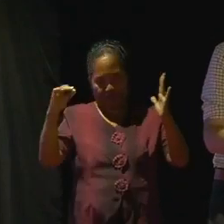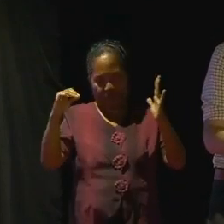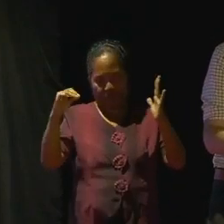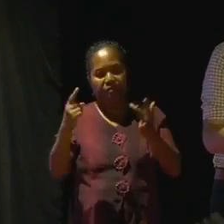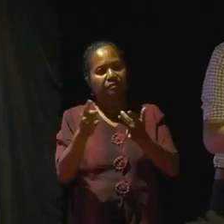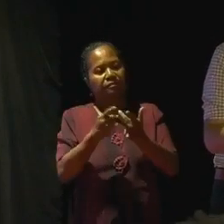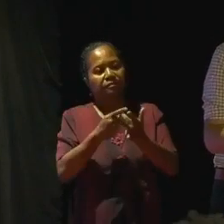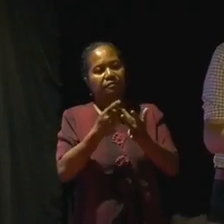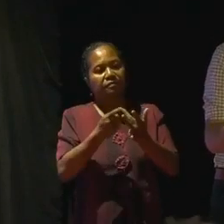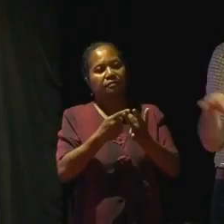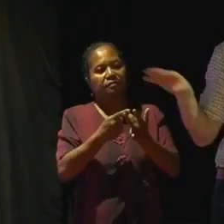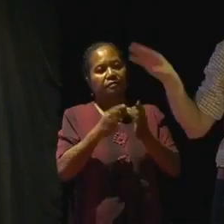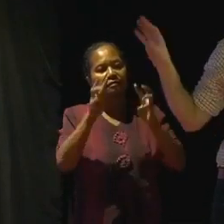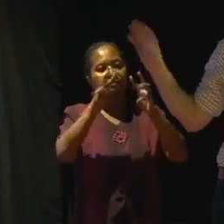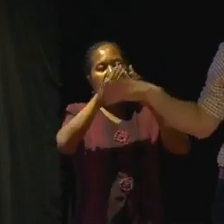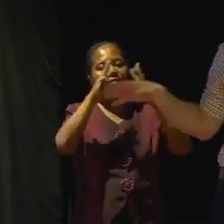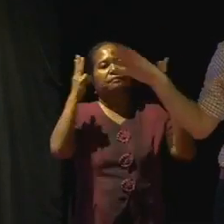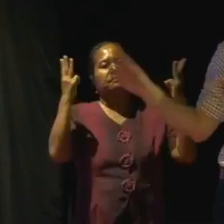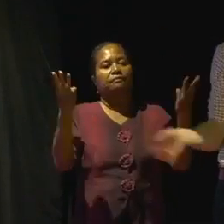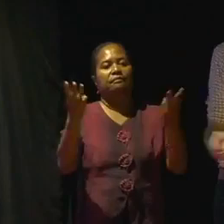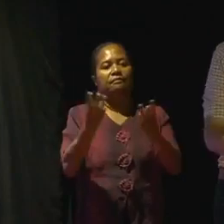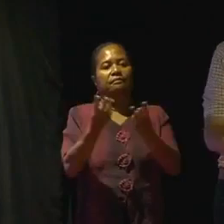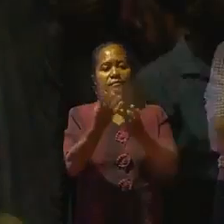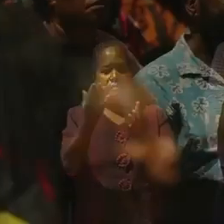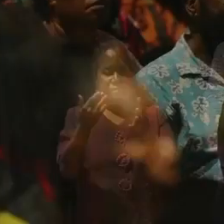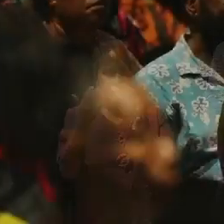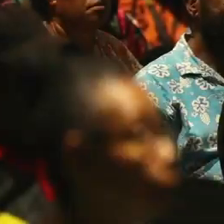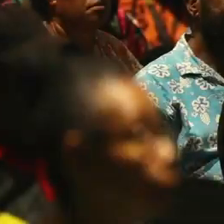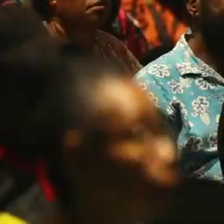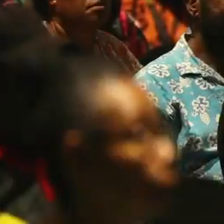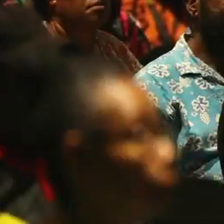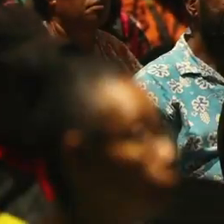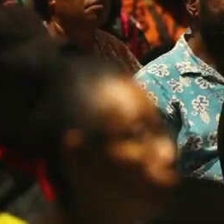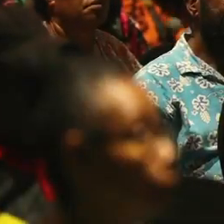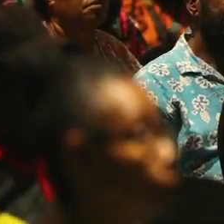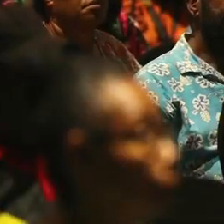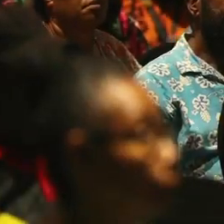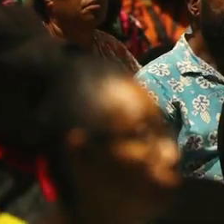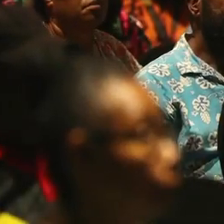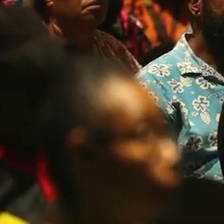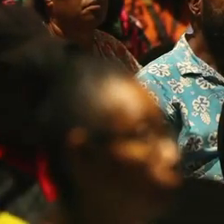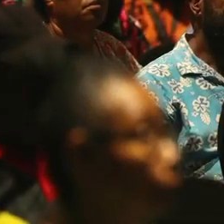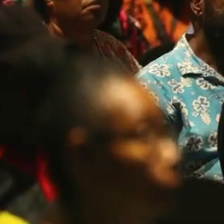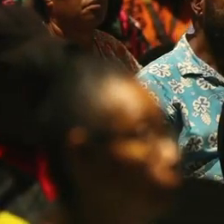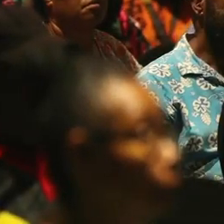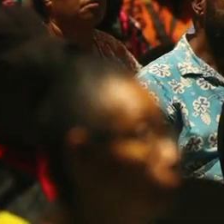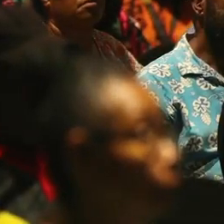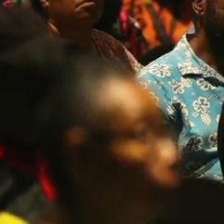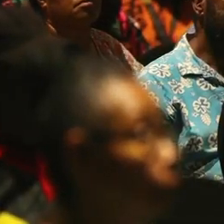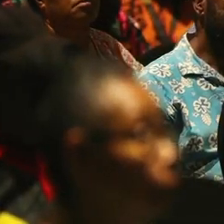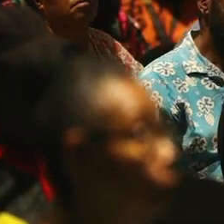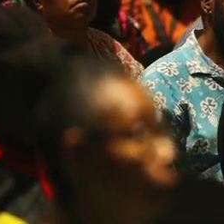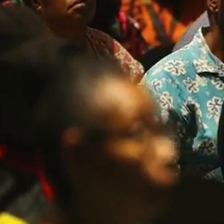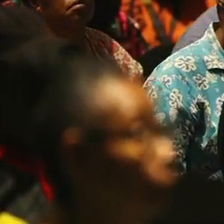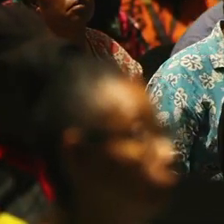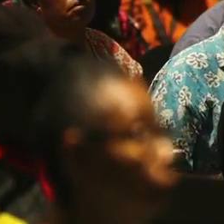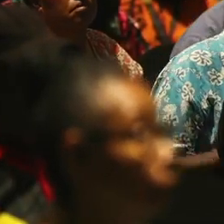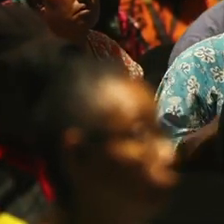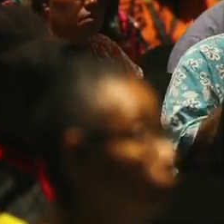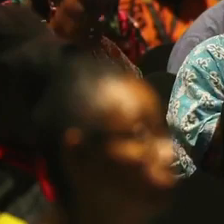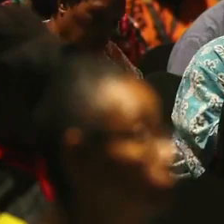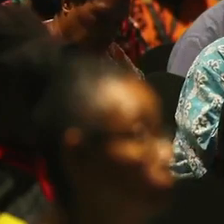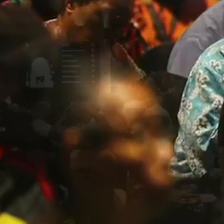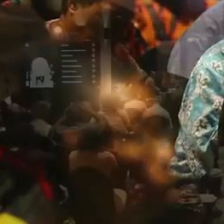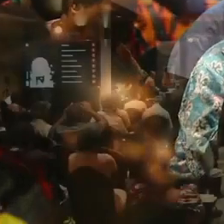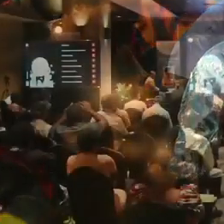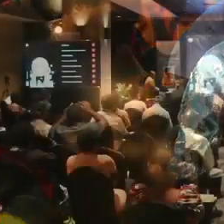reception can now access this system. Okay, and stress that online lodgements will be available soon, hopefully in